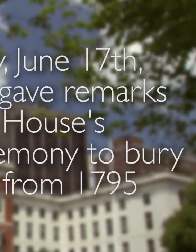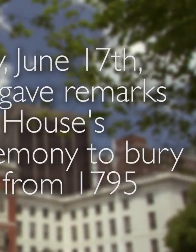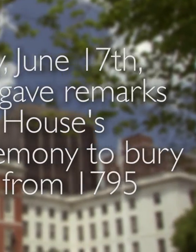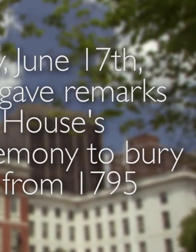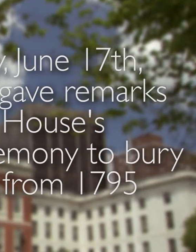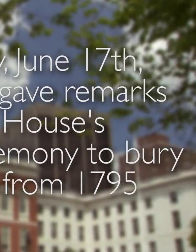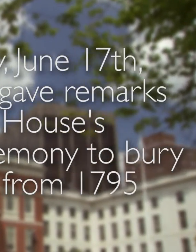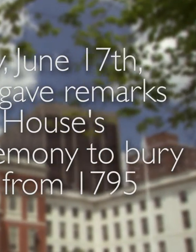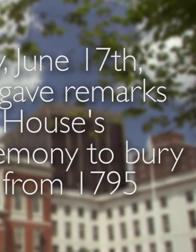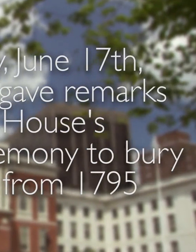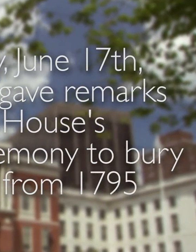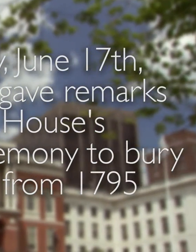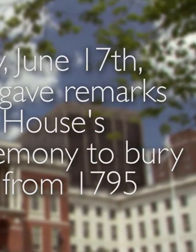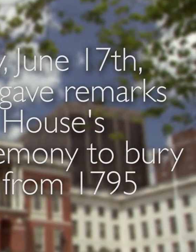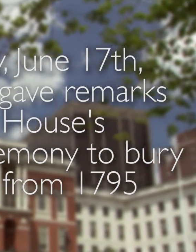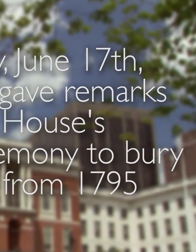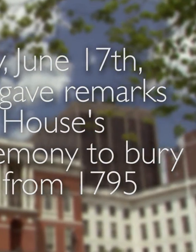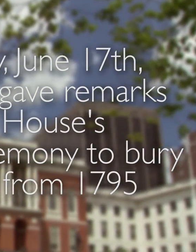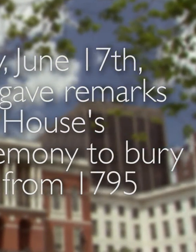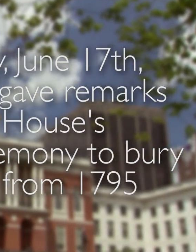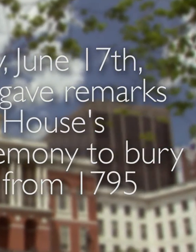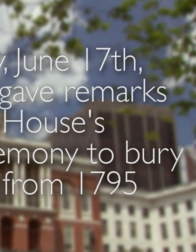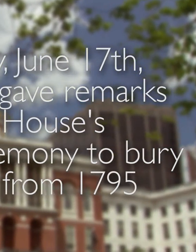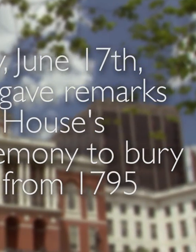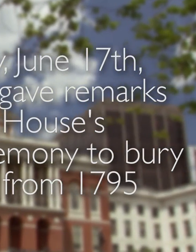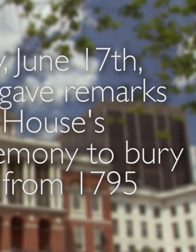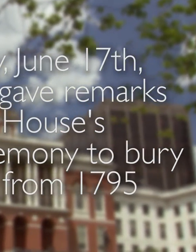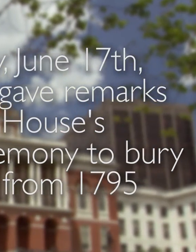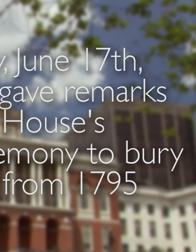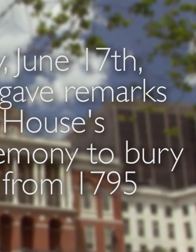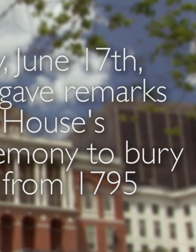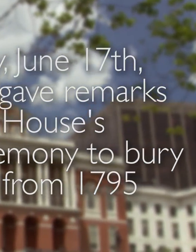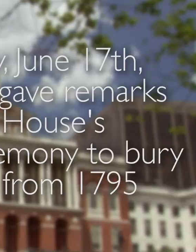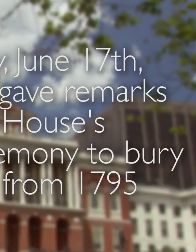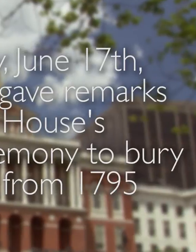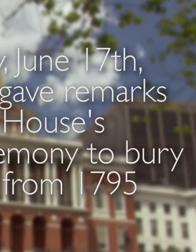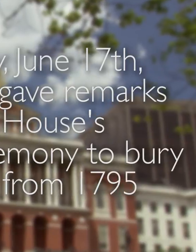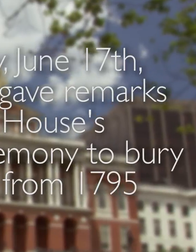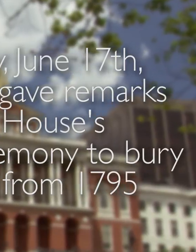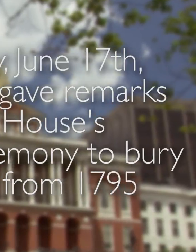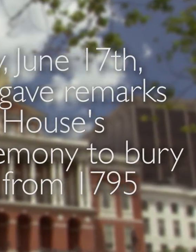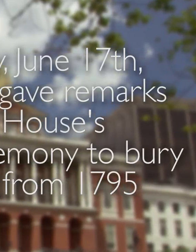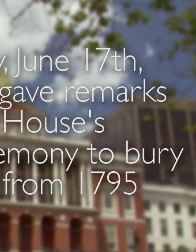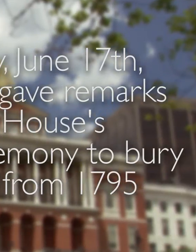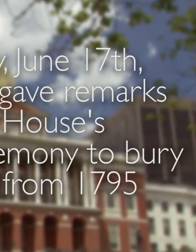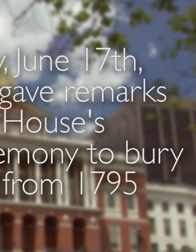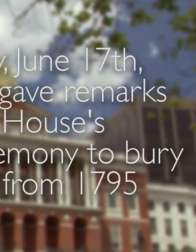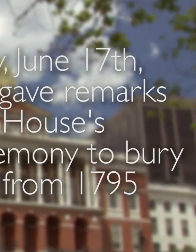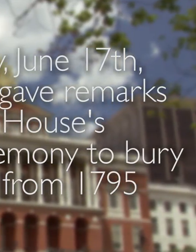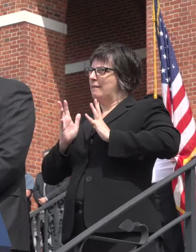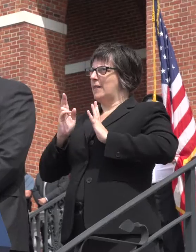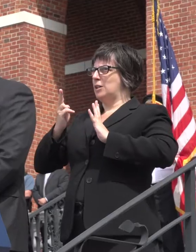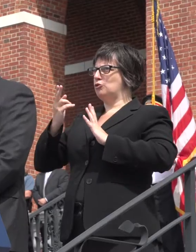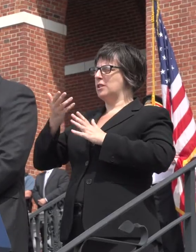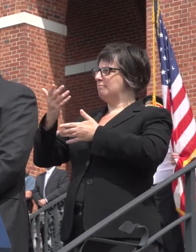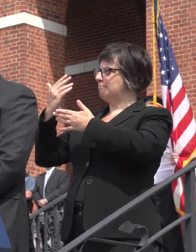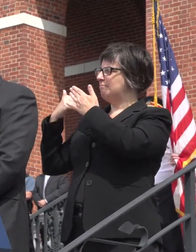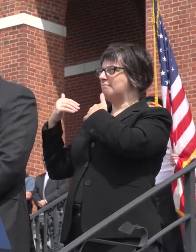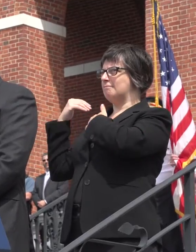Today we are leaving another chapter in our history books with the burial of this time capsule containing memorabilia